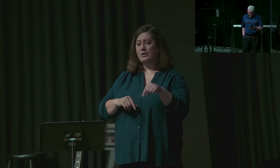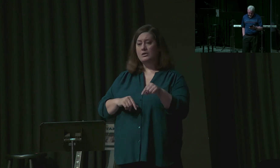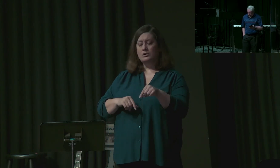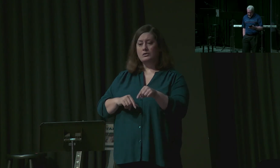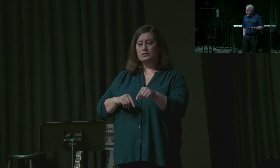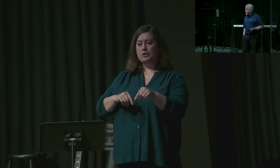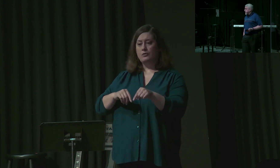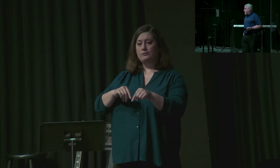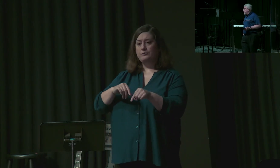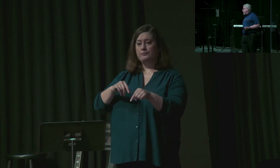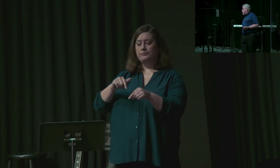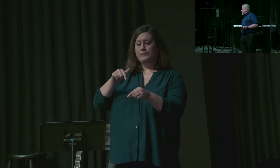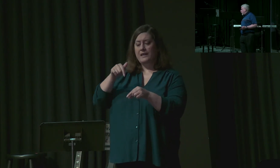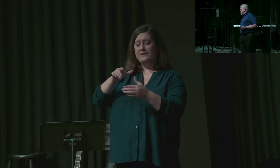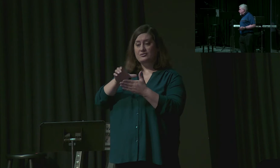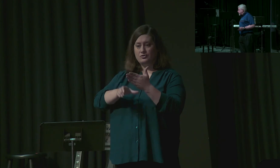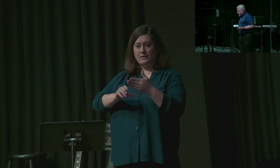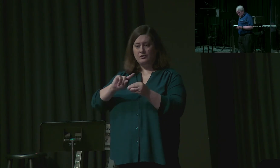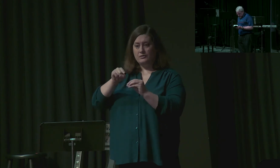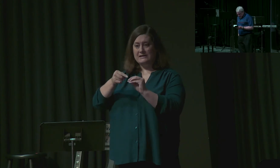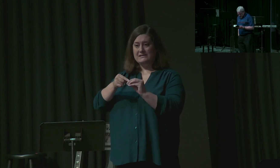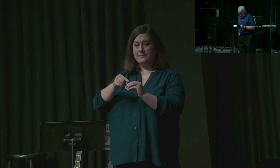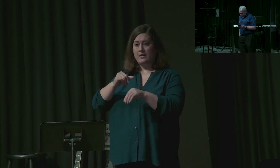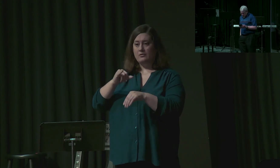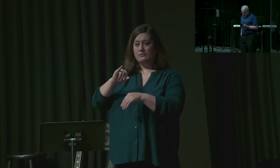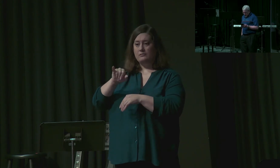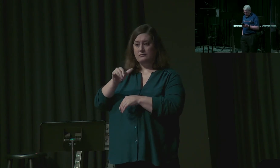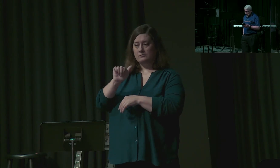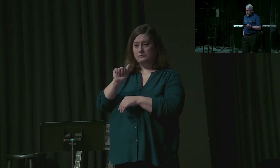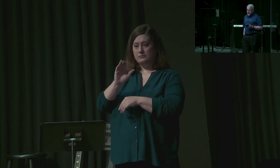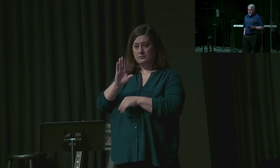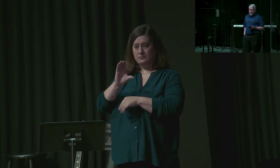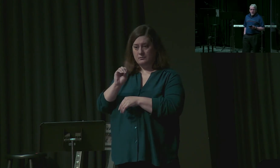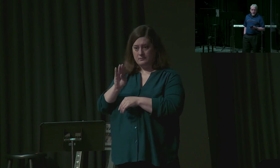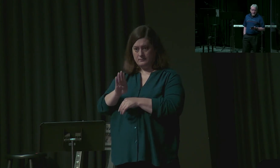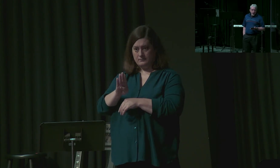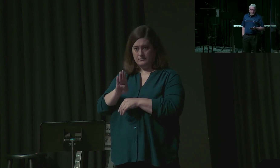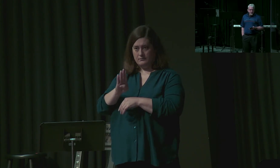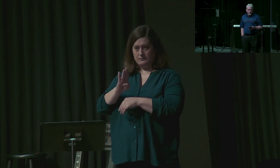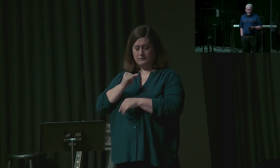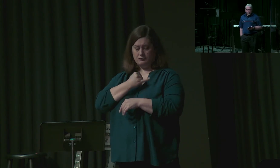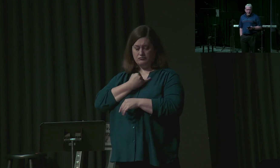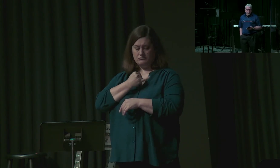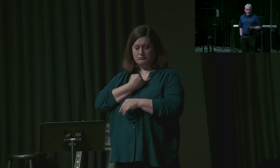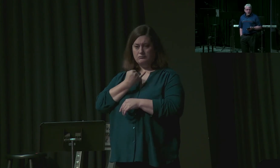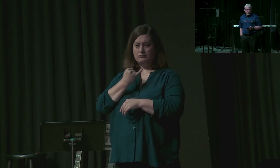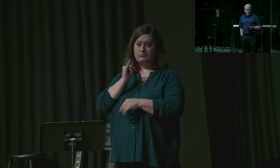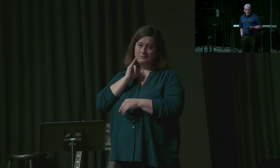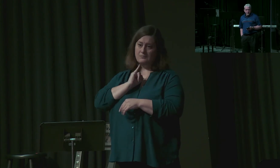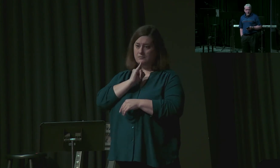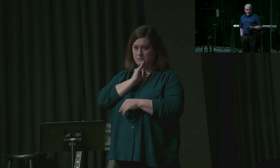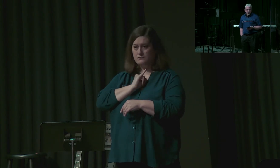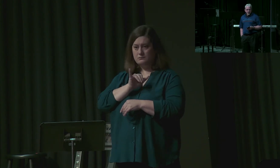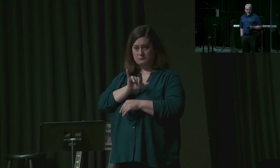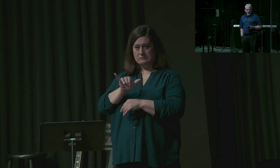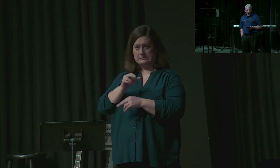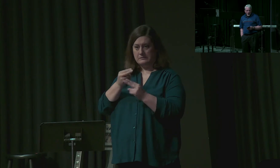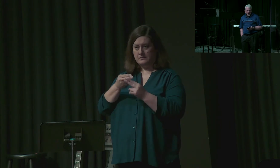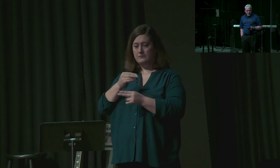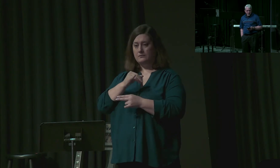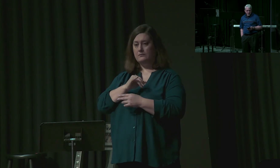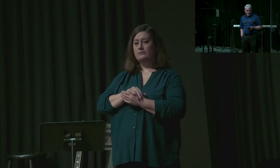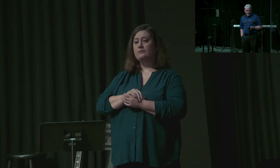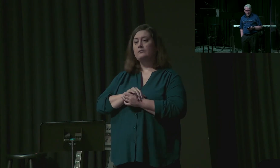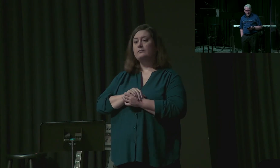life in its seeming shortness at 130 years old. I think he's twice as old as I am. That's